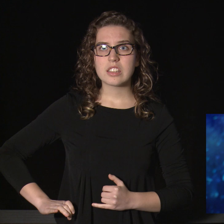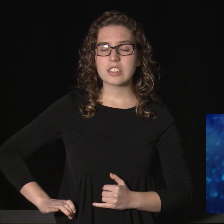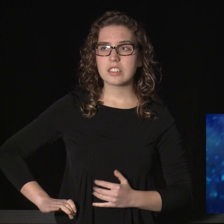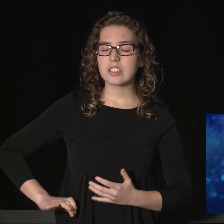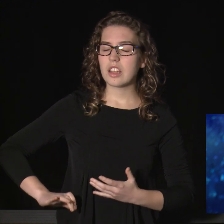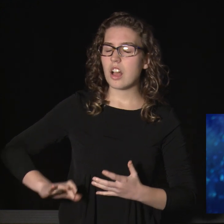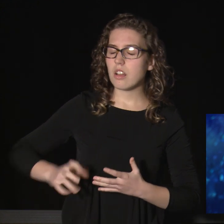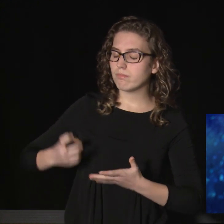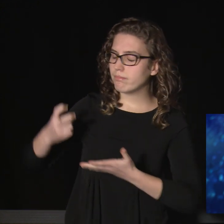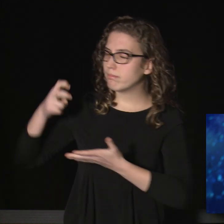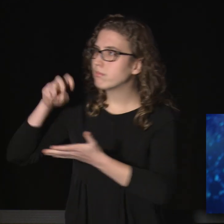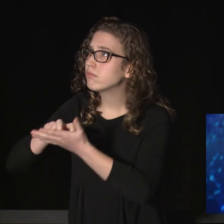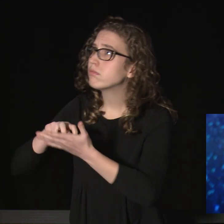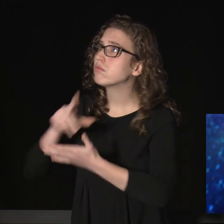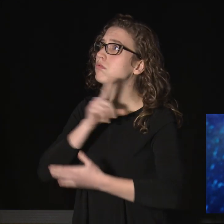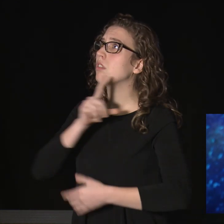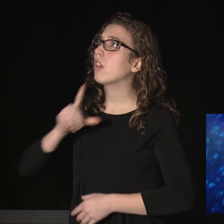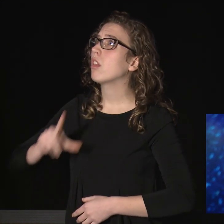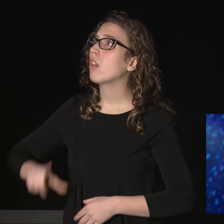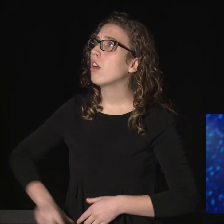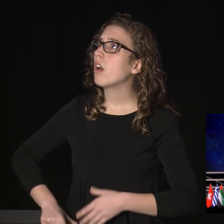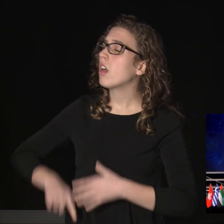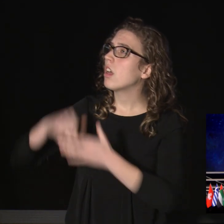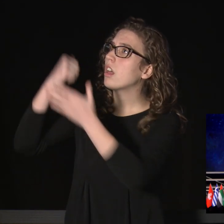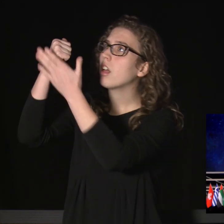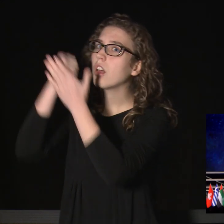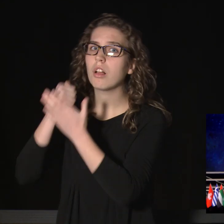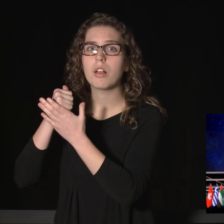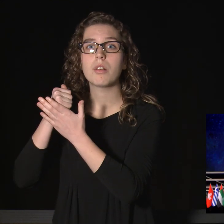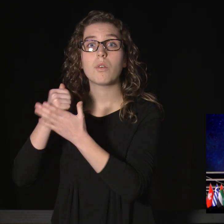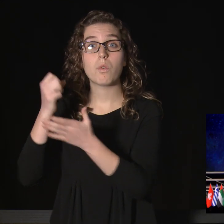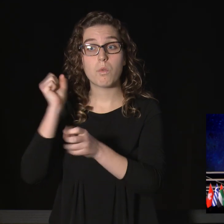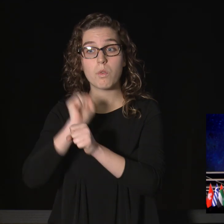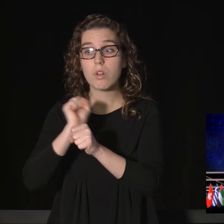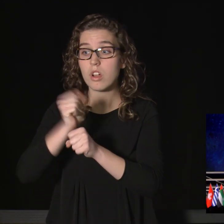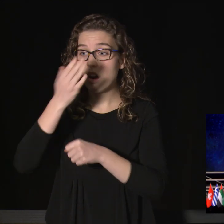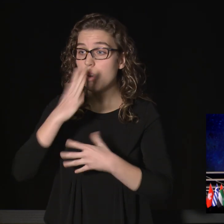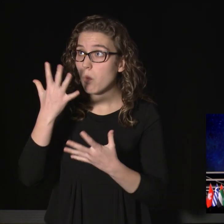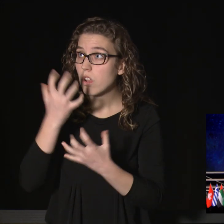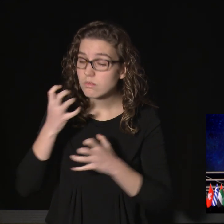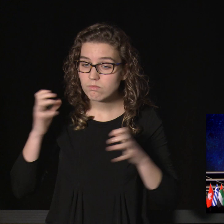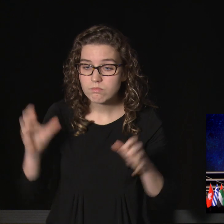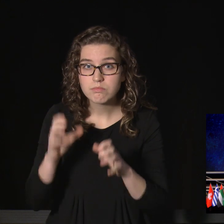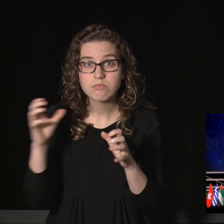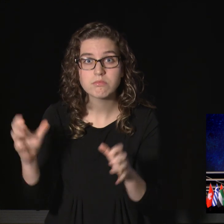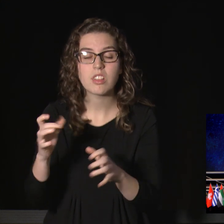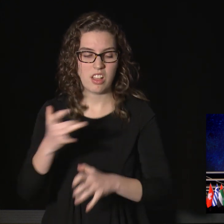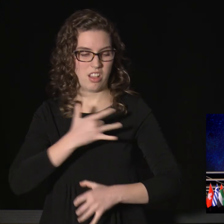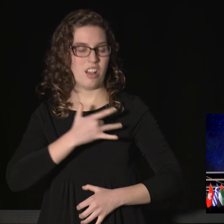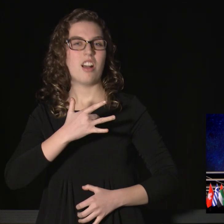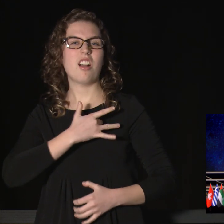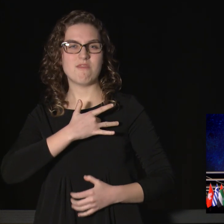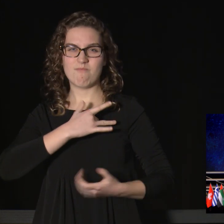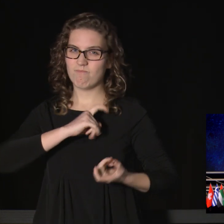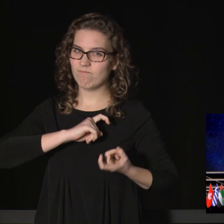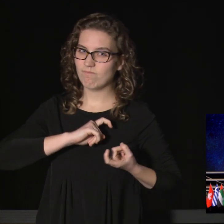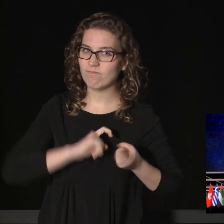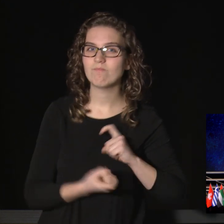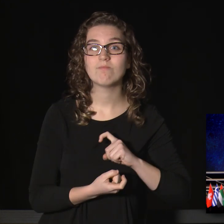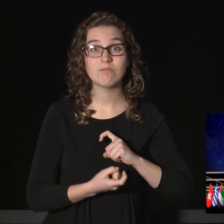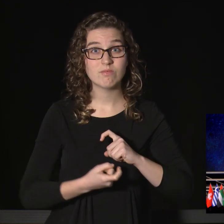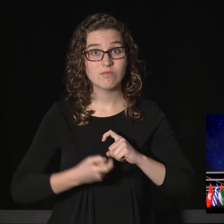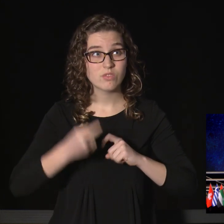Lord, help me. And the work that God wants to do is at the heart level. Are you listening to me tonight?